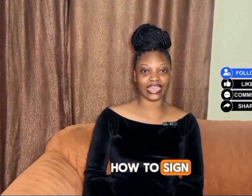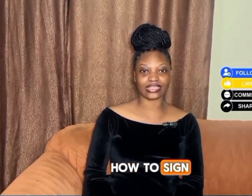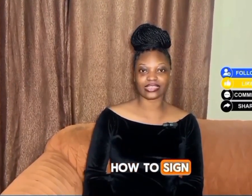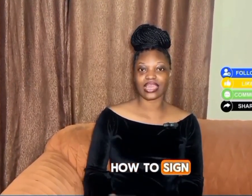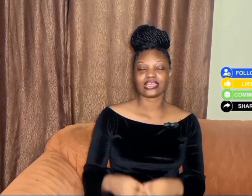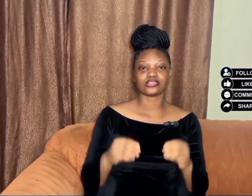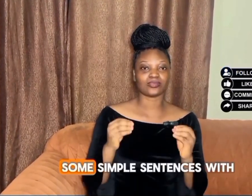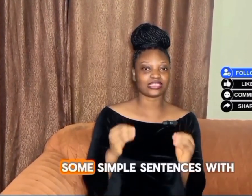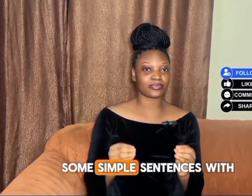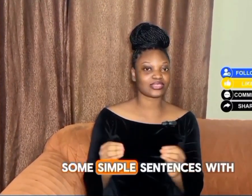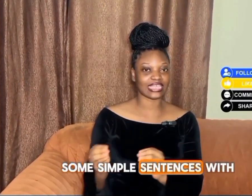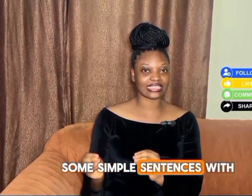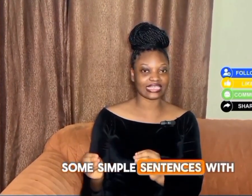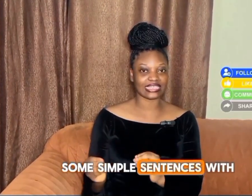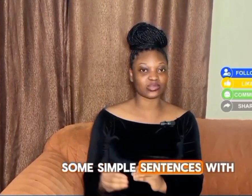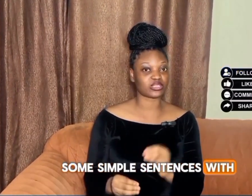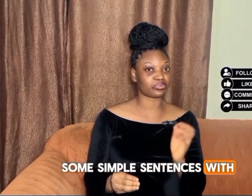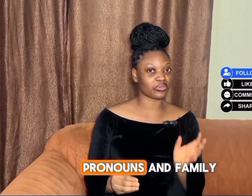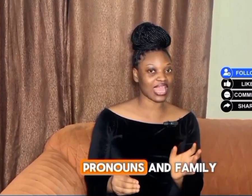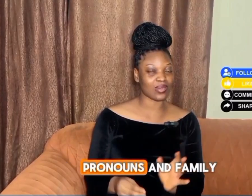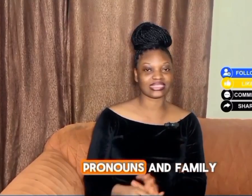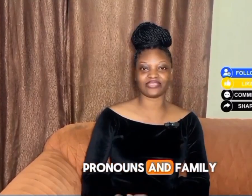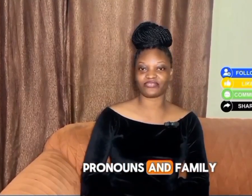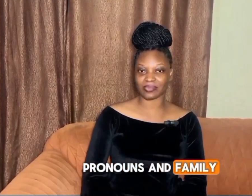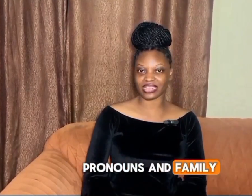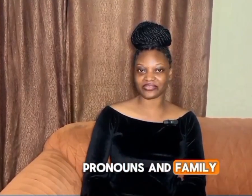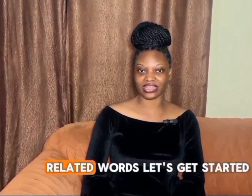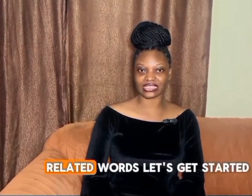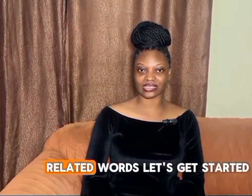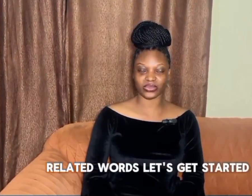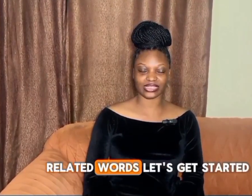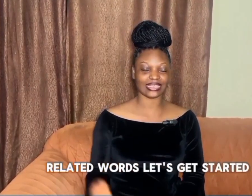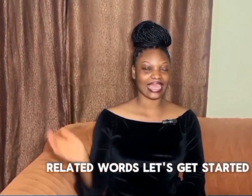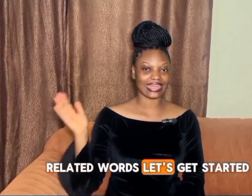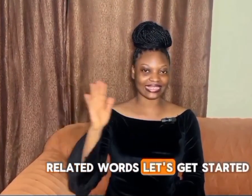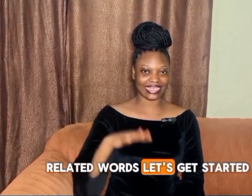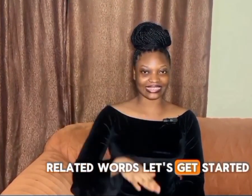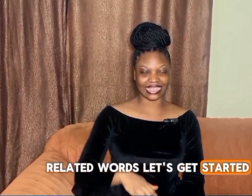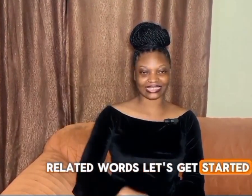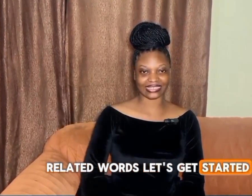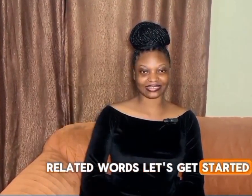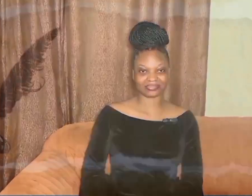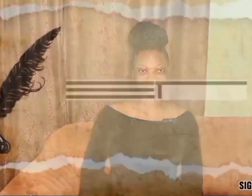sign some simple sentences with pronouns and family related words. Let's get started.